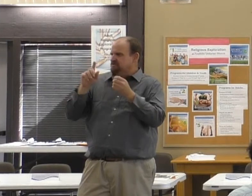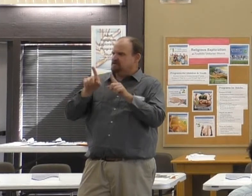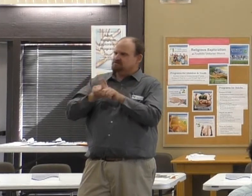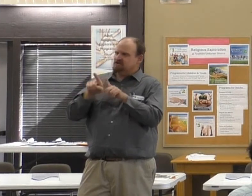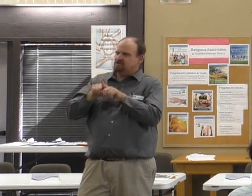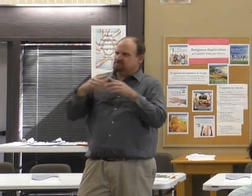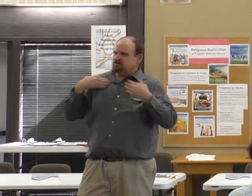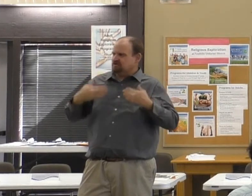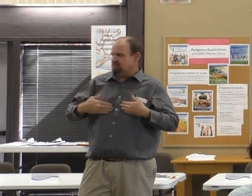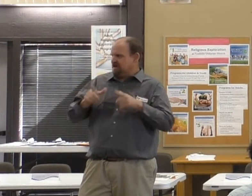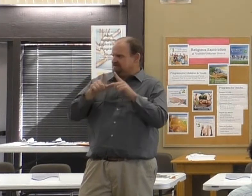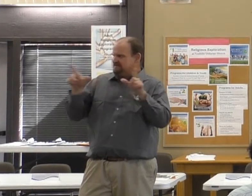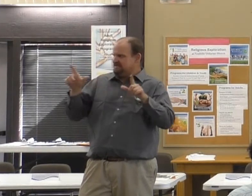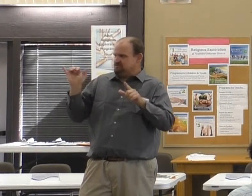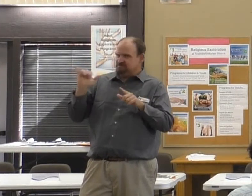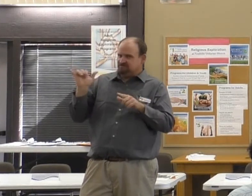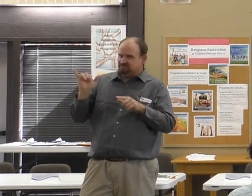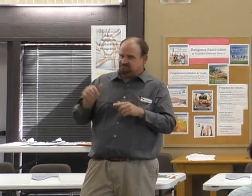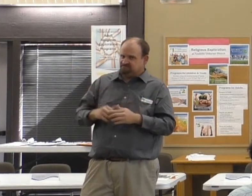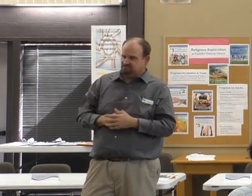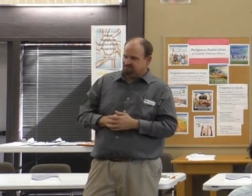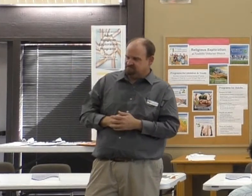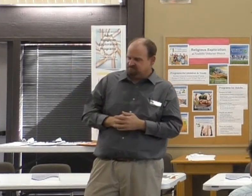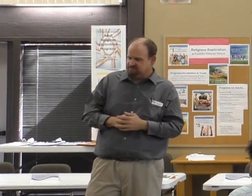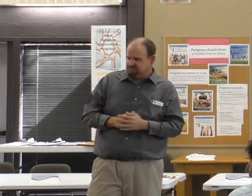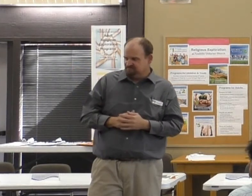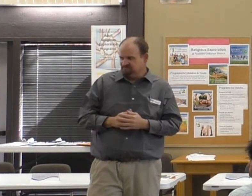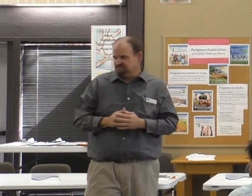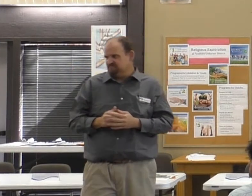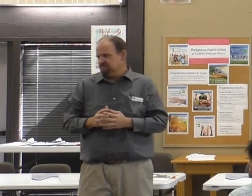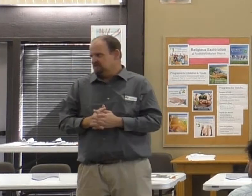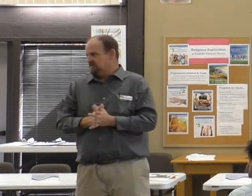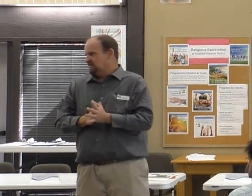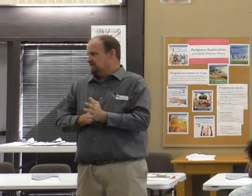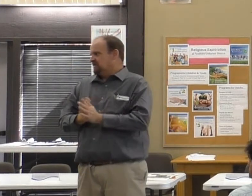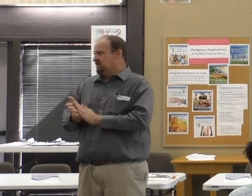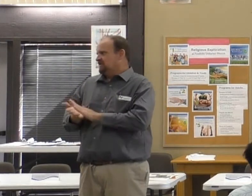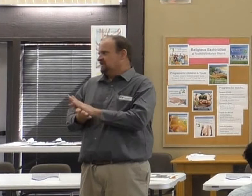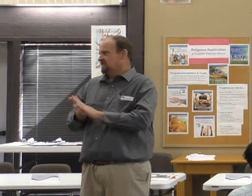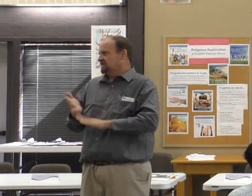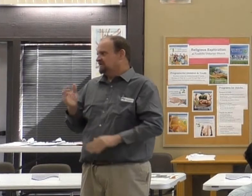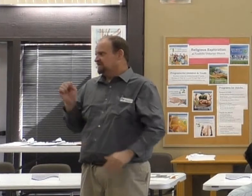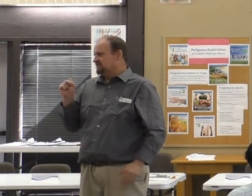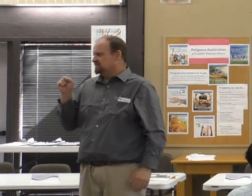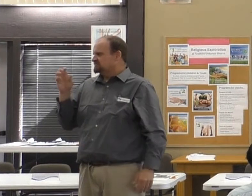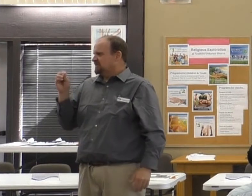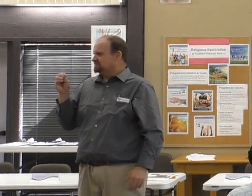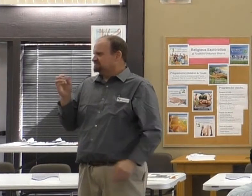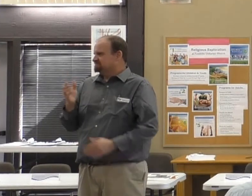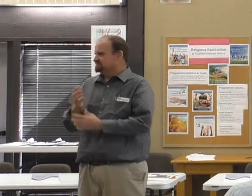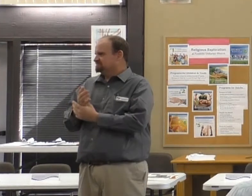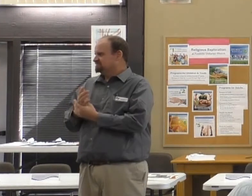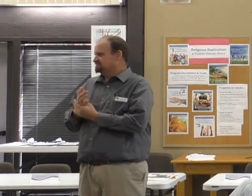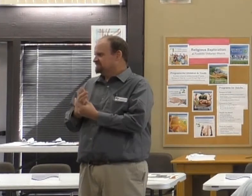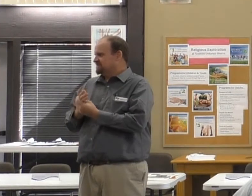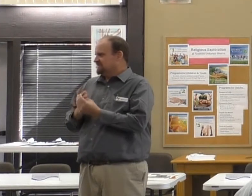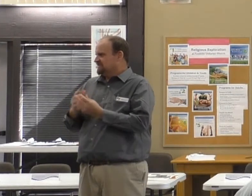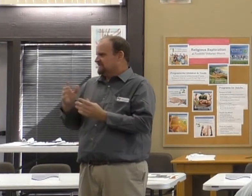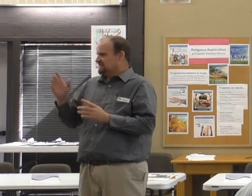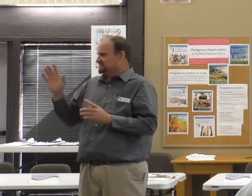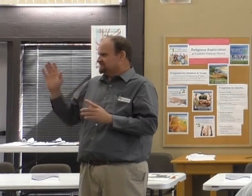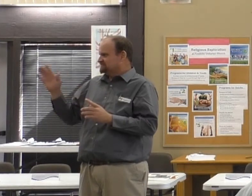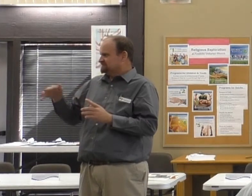And it's not strictly with the hands. It also involves a lot of other features, expressions, body language, things of that